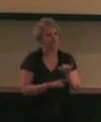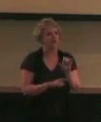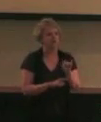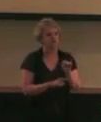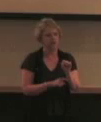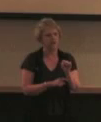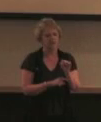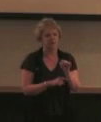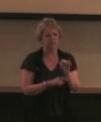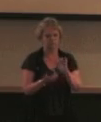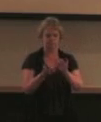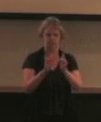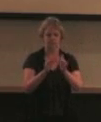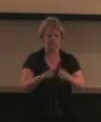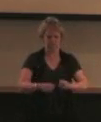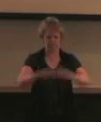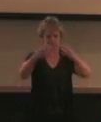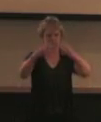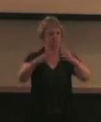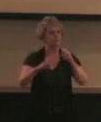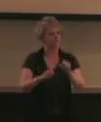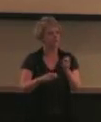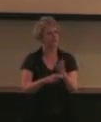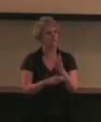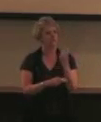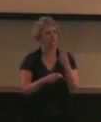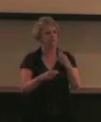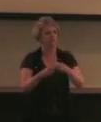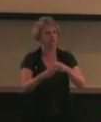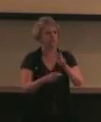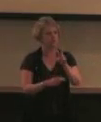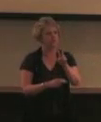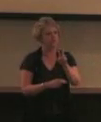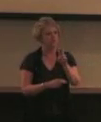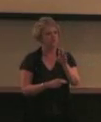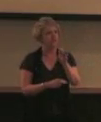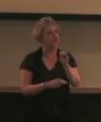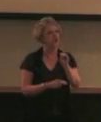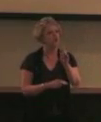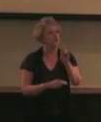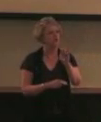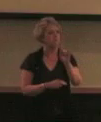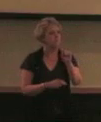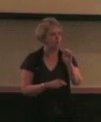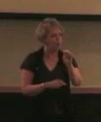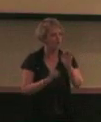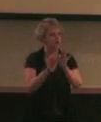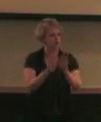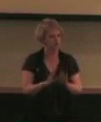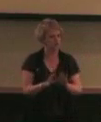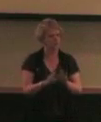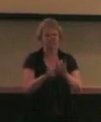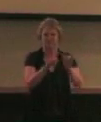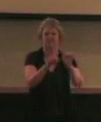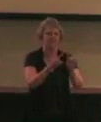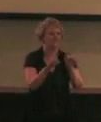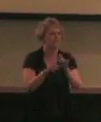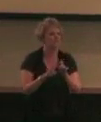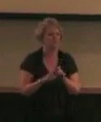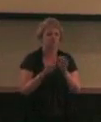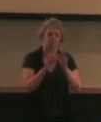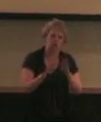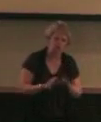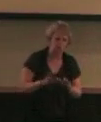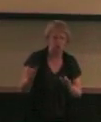that you can go on the internet, for example, and you can utilize something called video remote interpreting. It can be called various different things, or